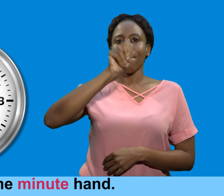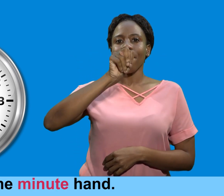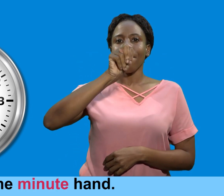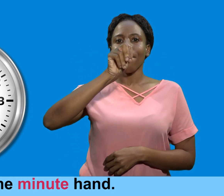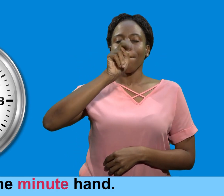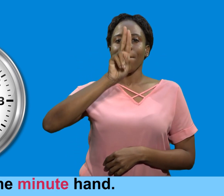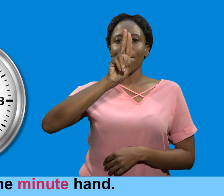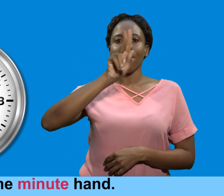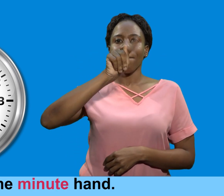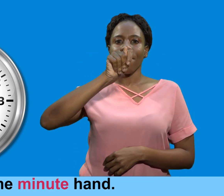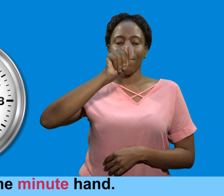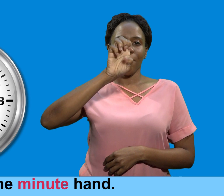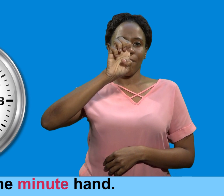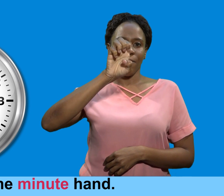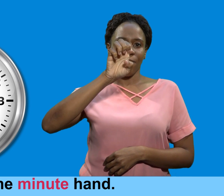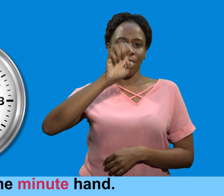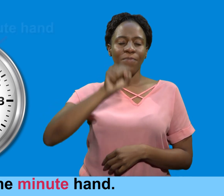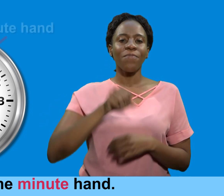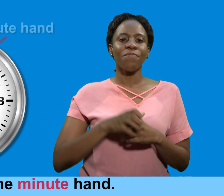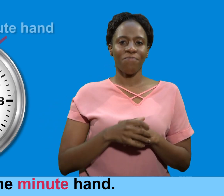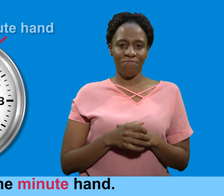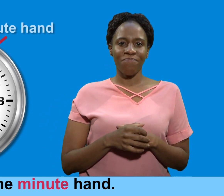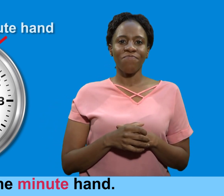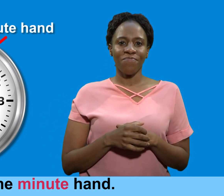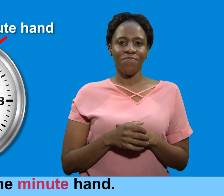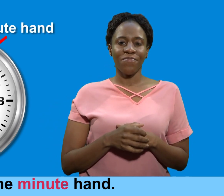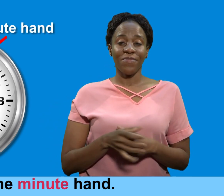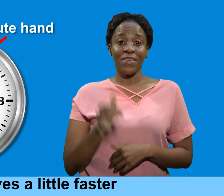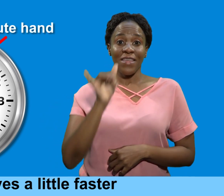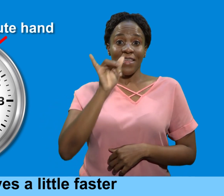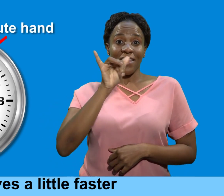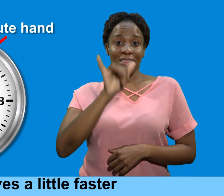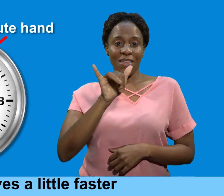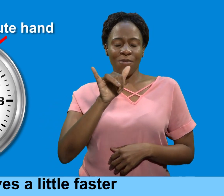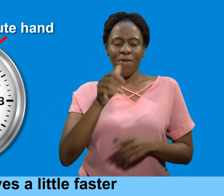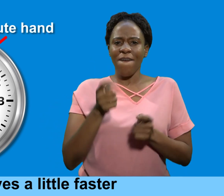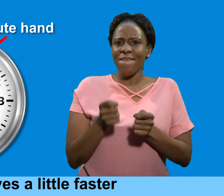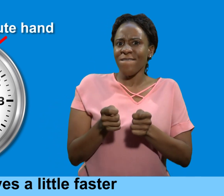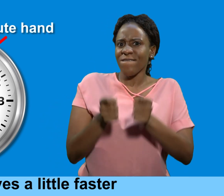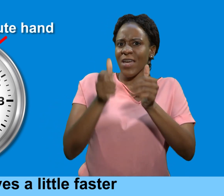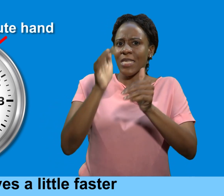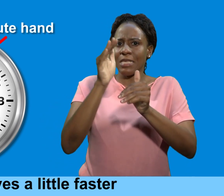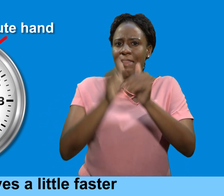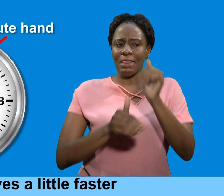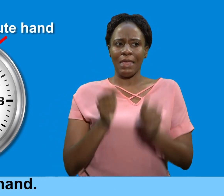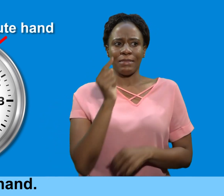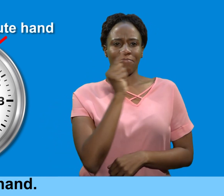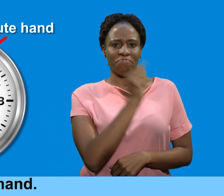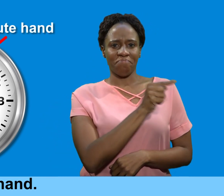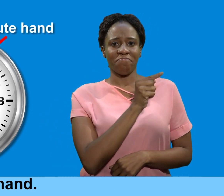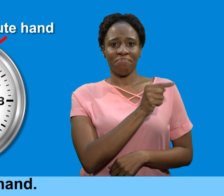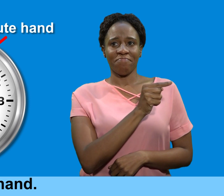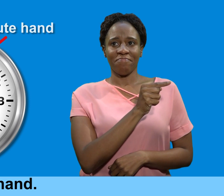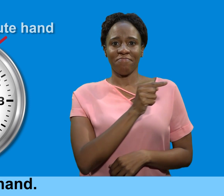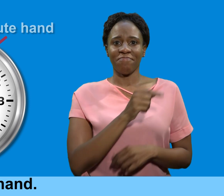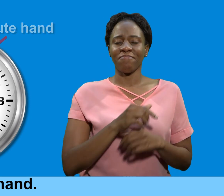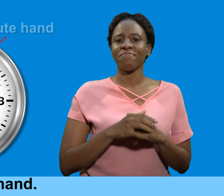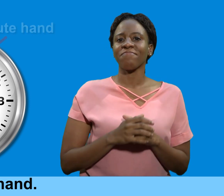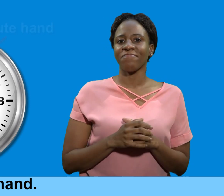That's called the minute hand. That hand moves a little faster than the hour